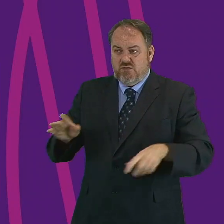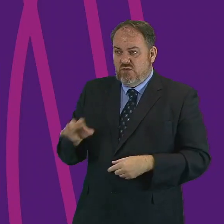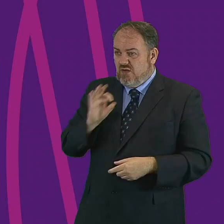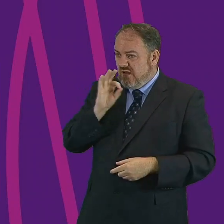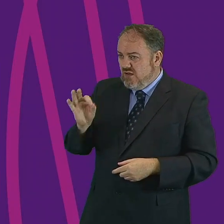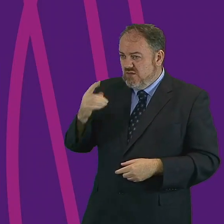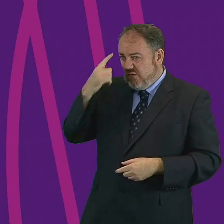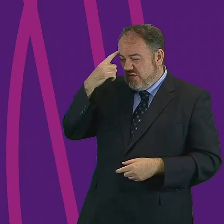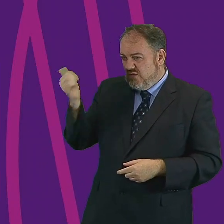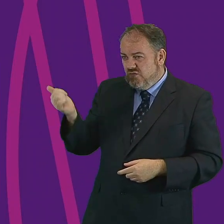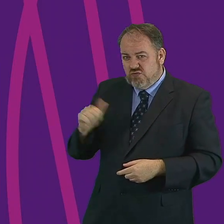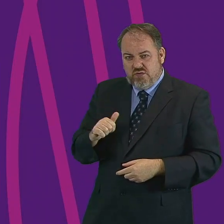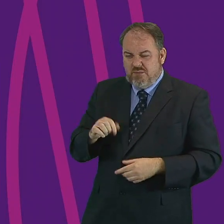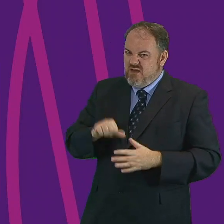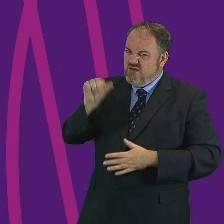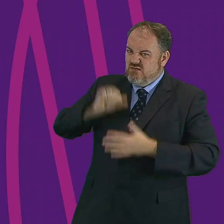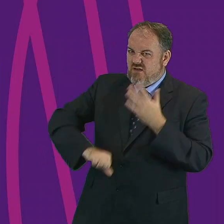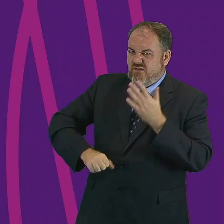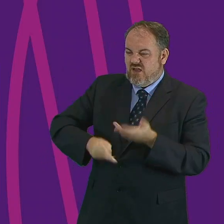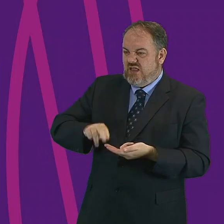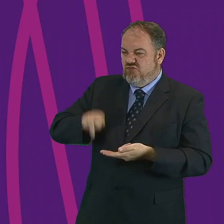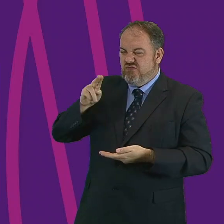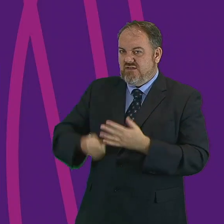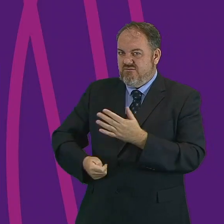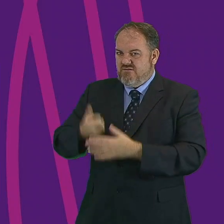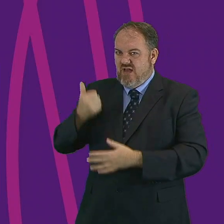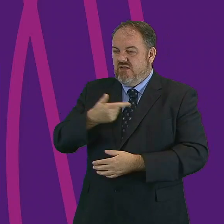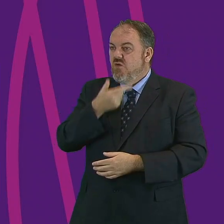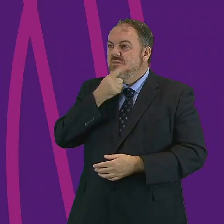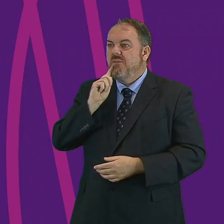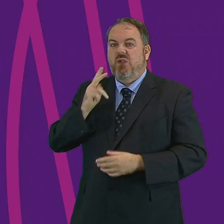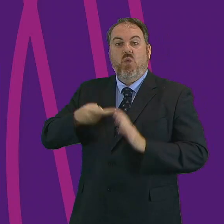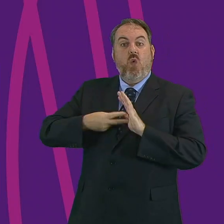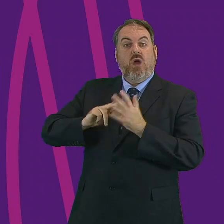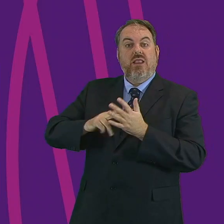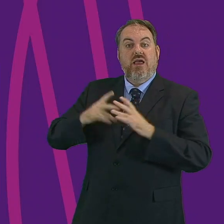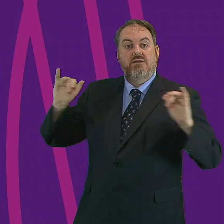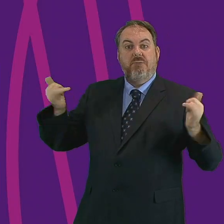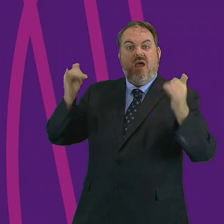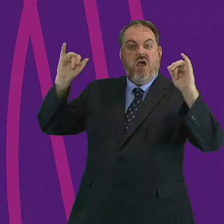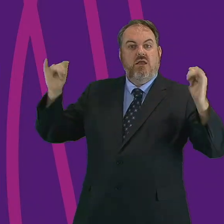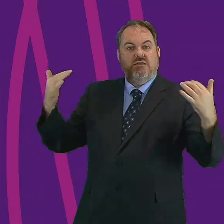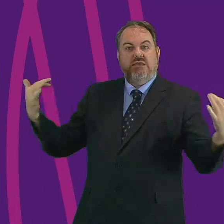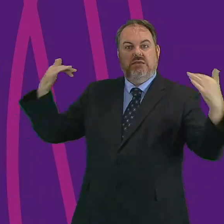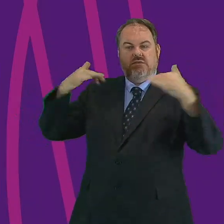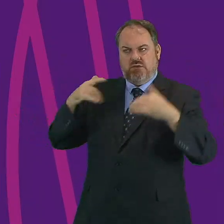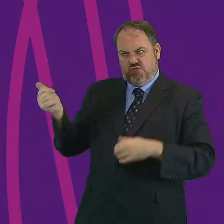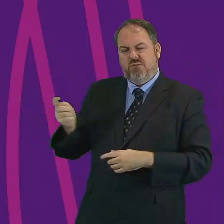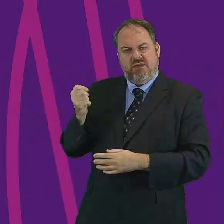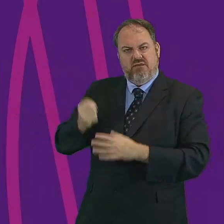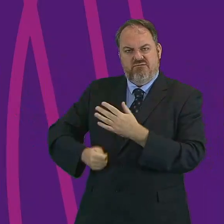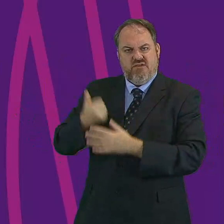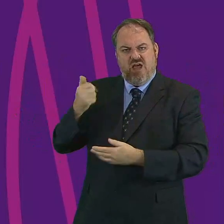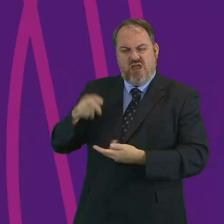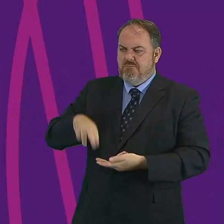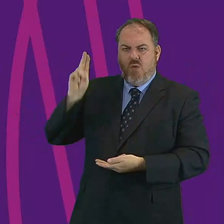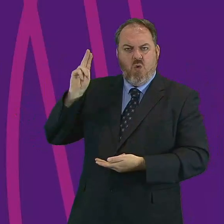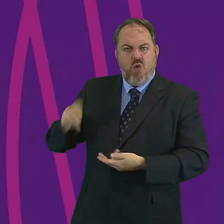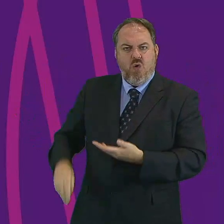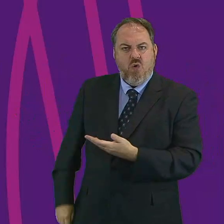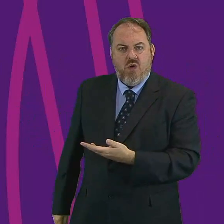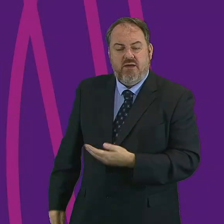would start to see cases of hospital admissions, intensive care admissions and deaths rise. And if we look at countries, for example France